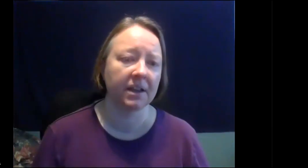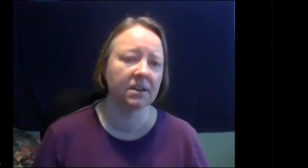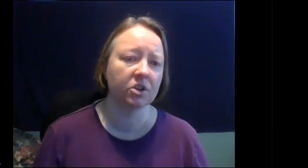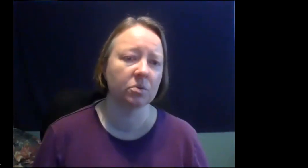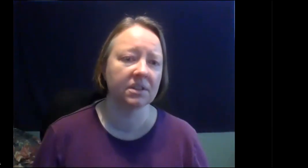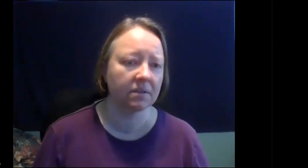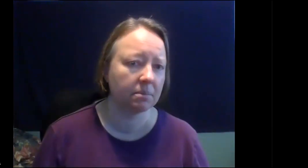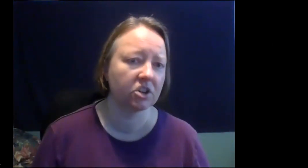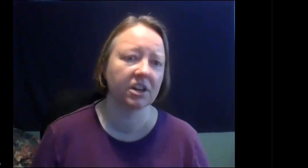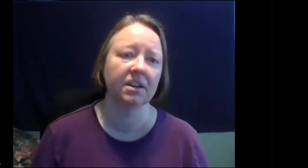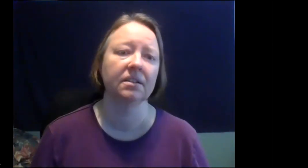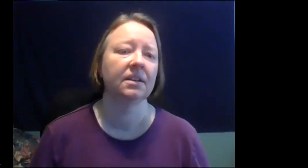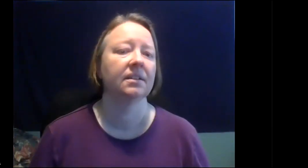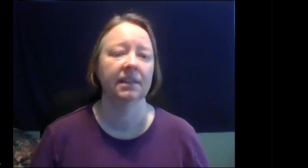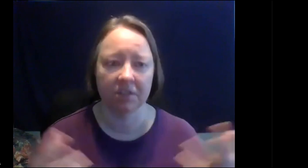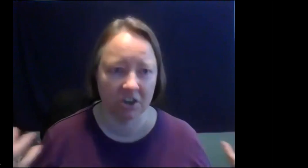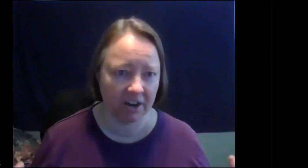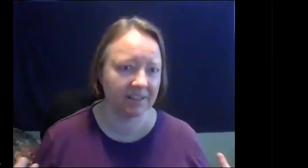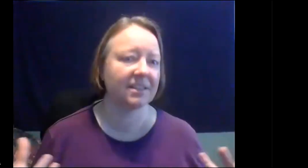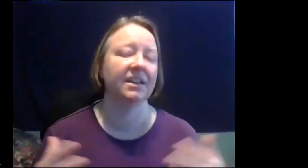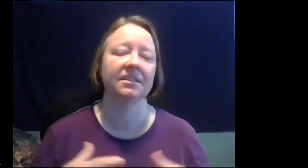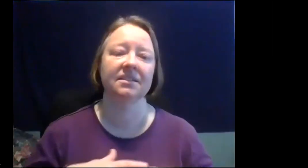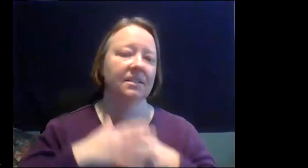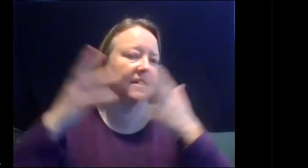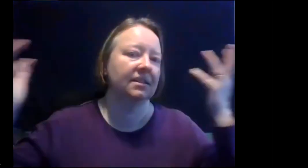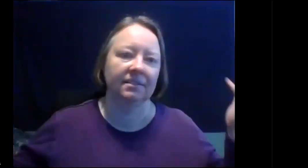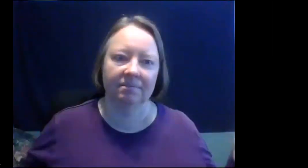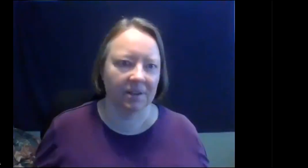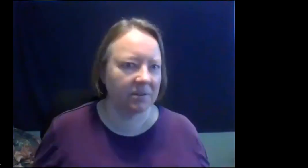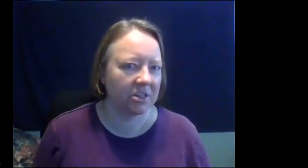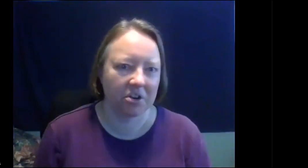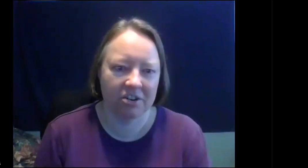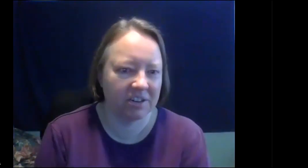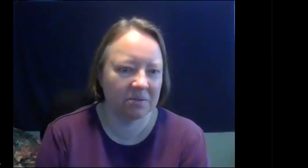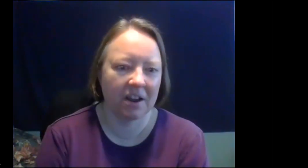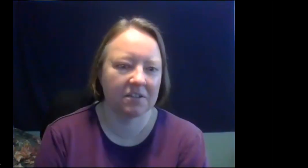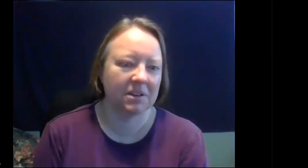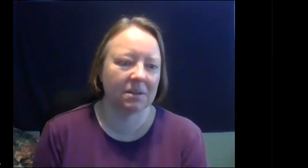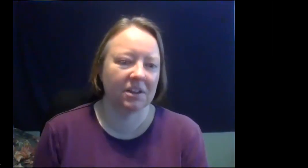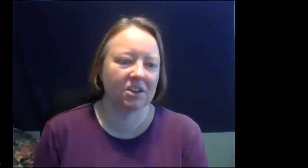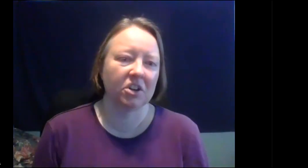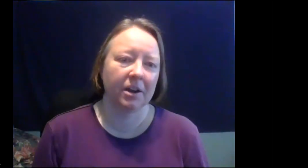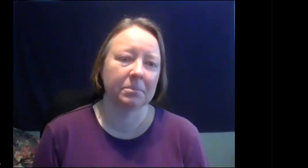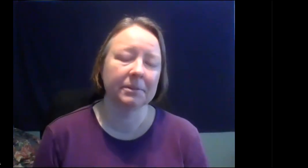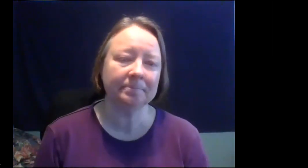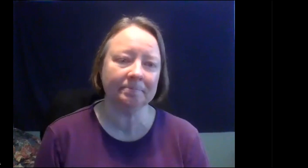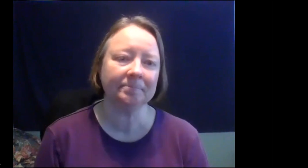deafblind individuals live in Michigan, live in the United States, live in other countries. It would have to be something to look up.